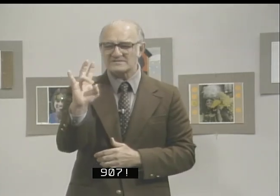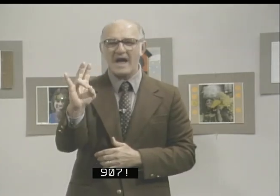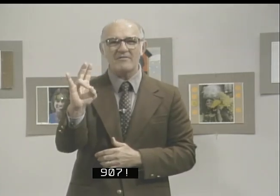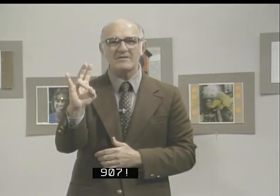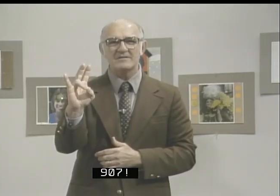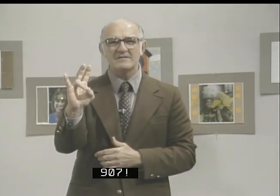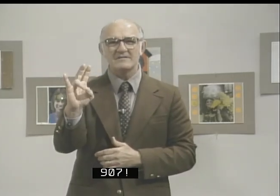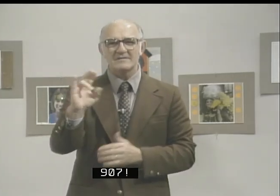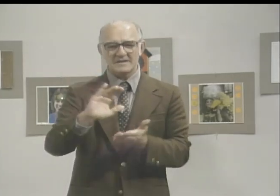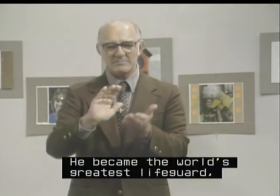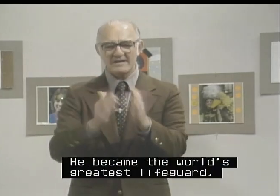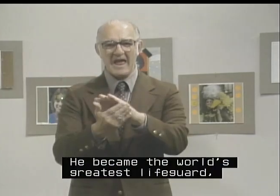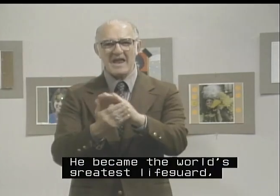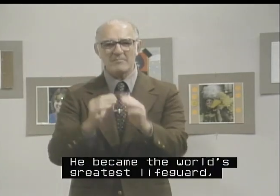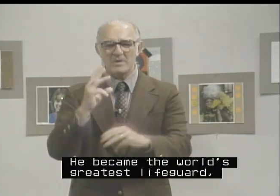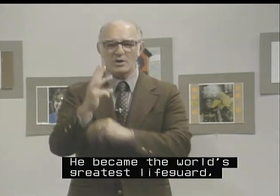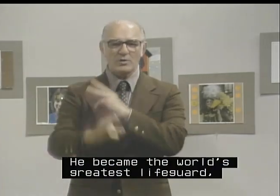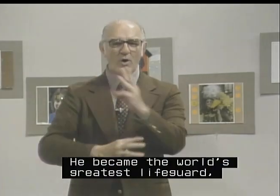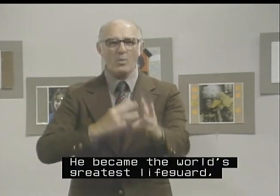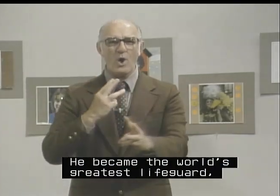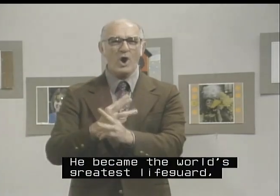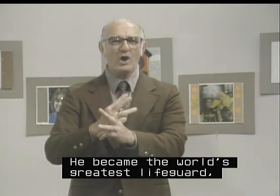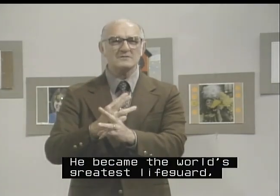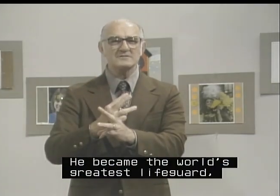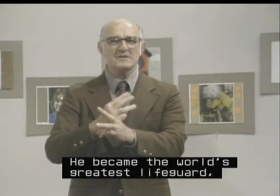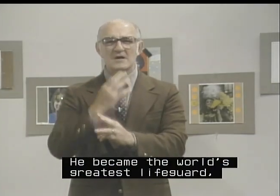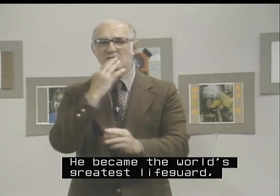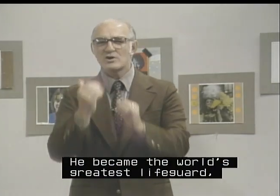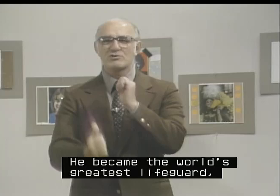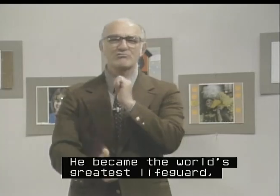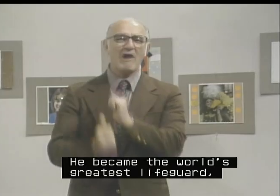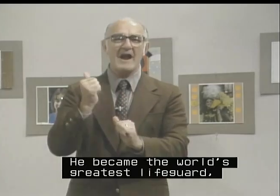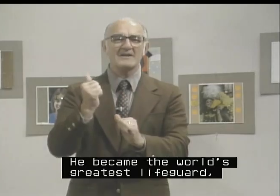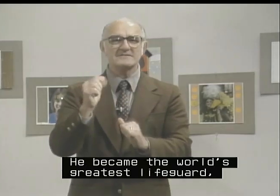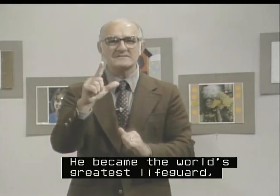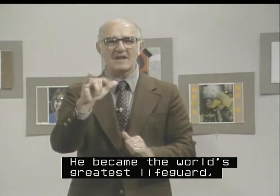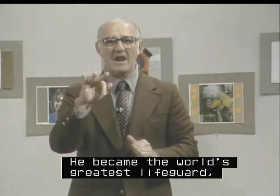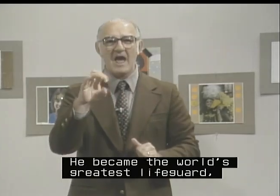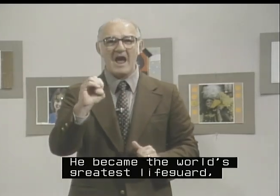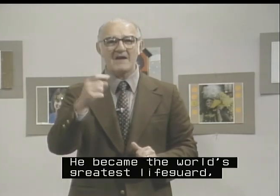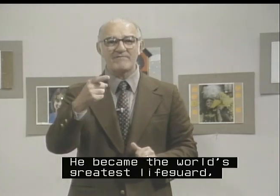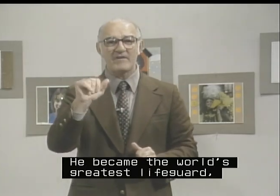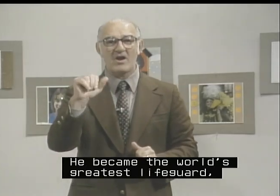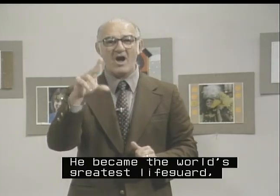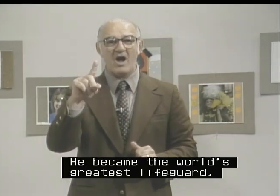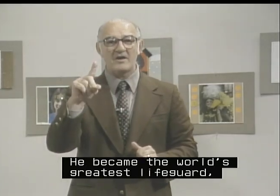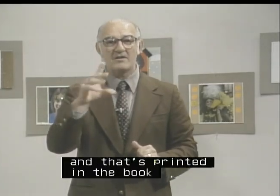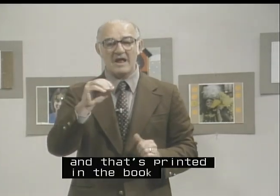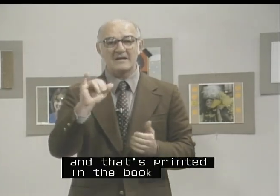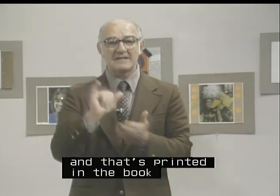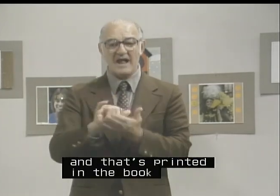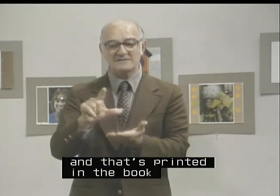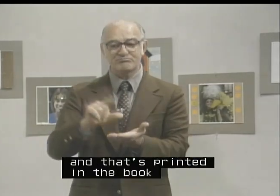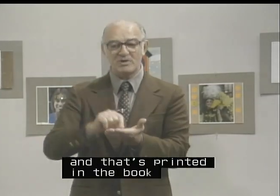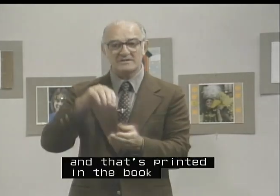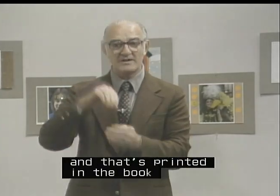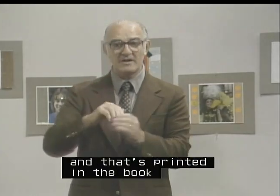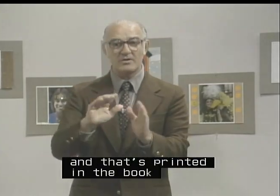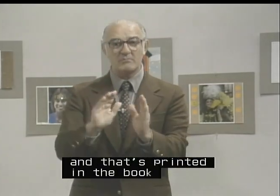907. It became the world's greatest lifeguard, and that's printed in the